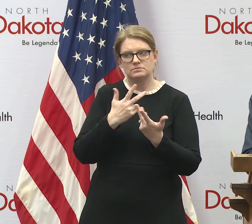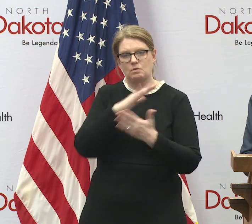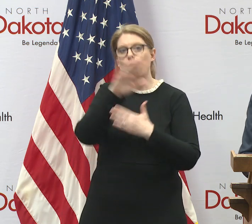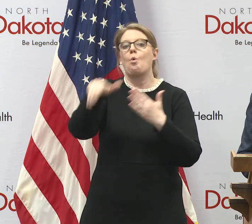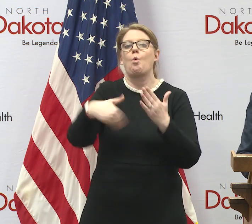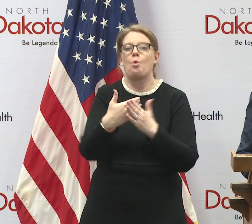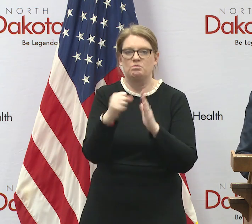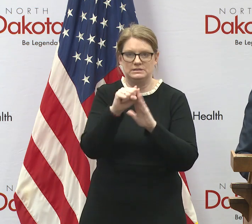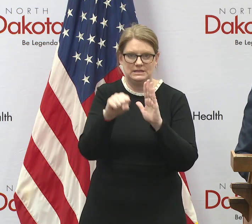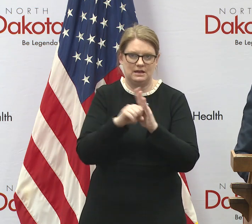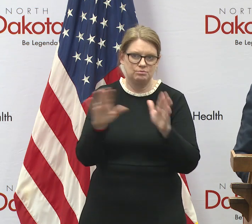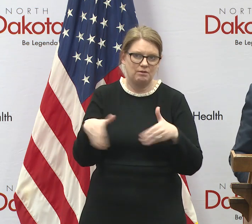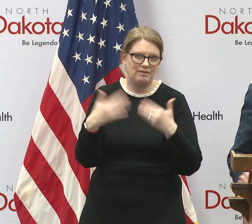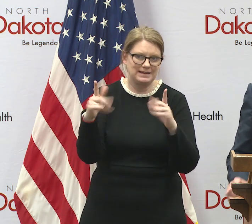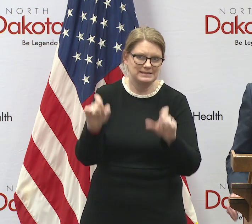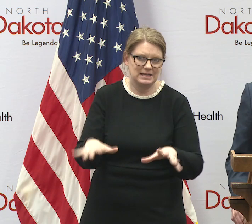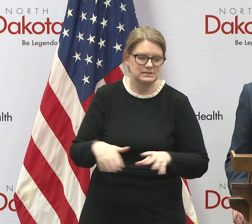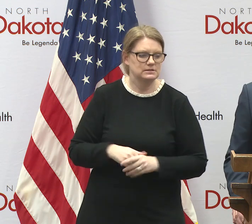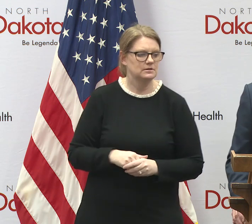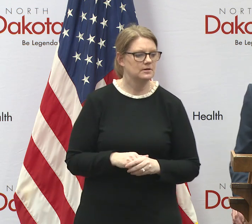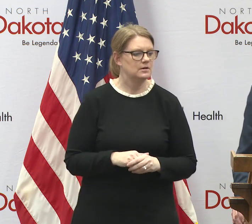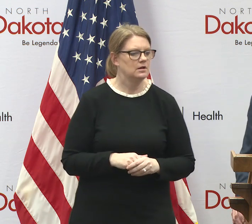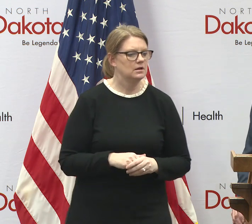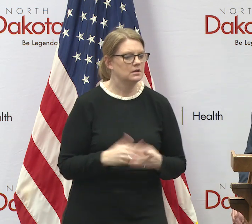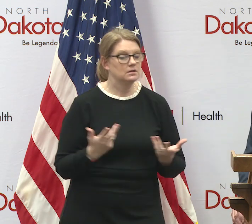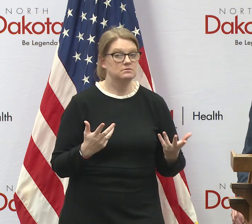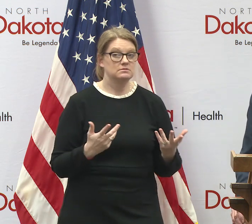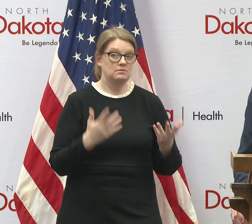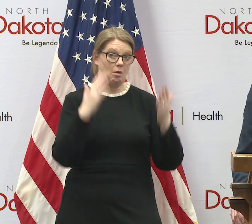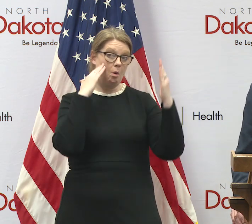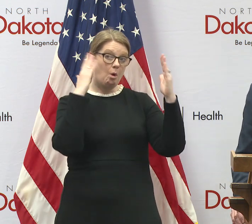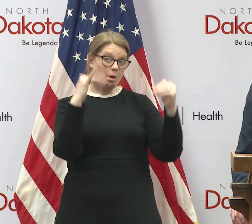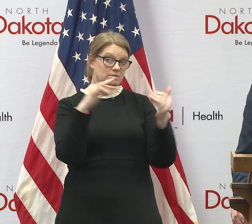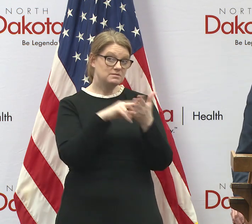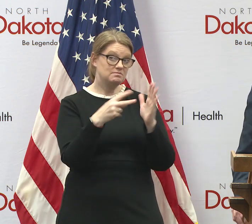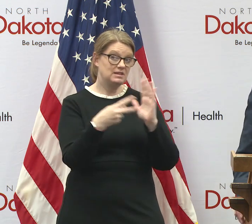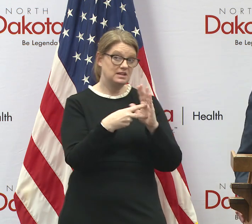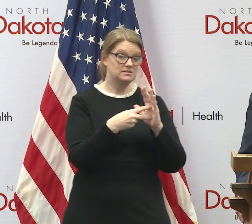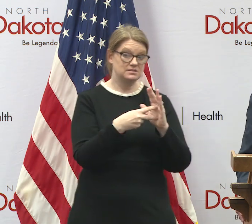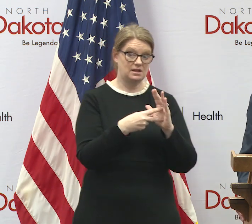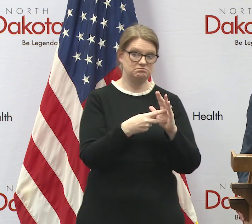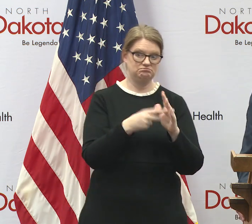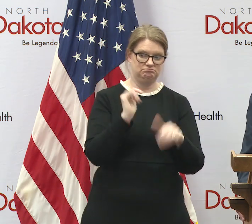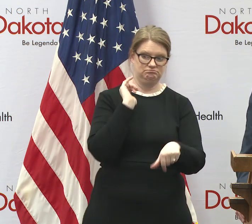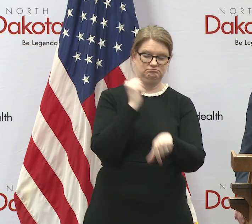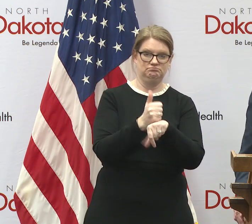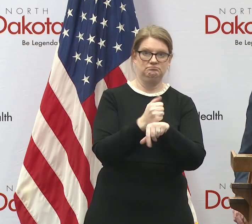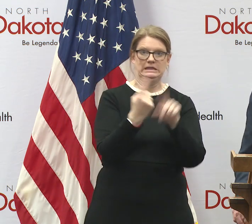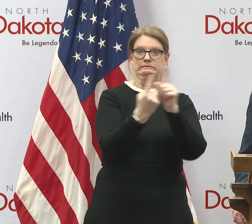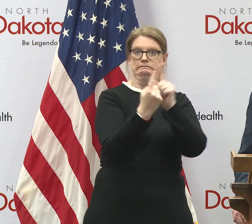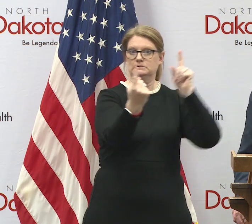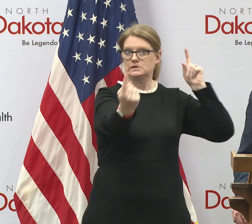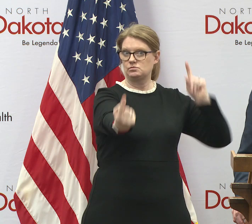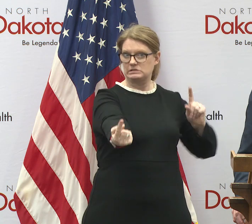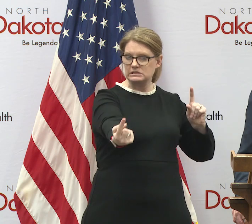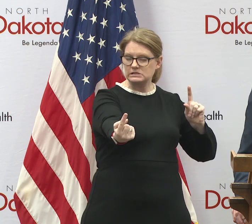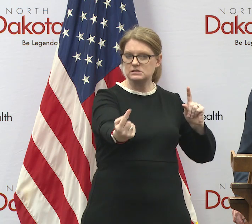whole state. Again, hopefully this means that the steps that we've done to encourage social